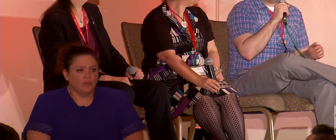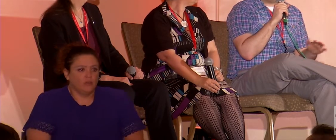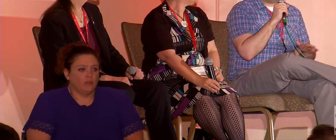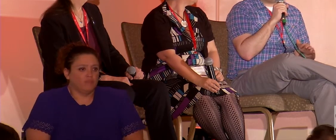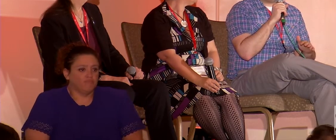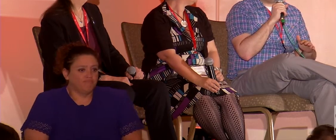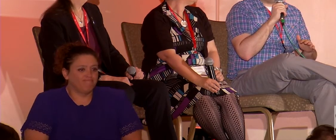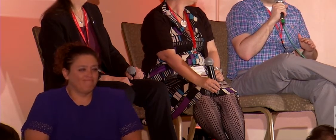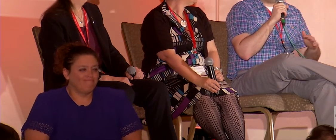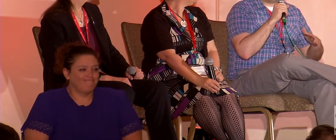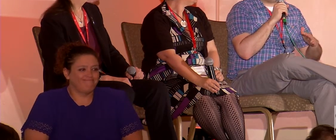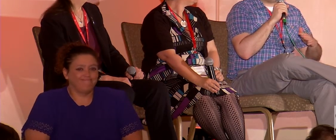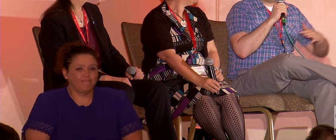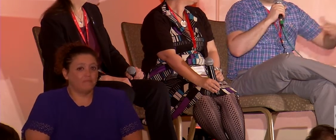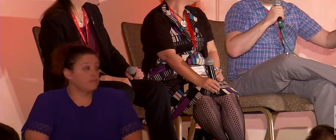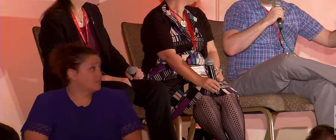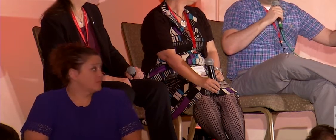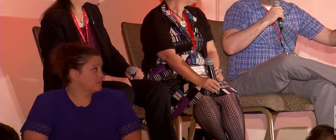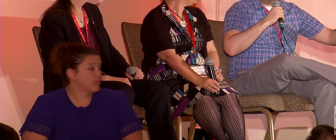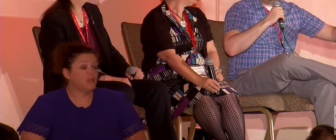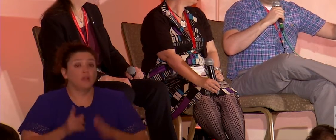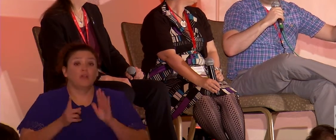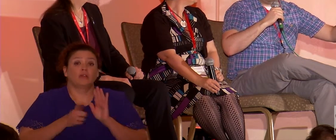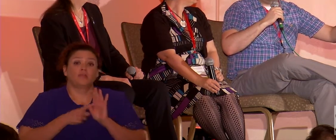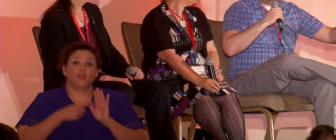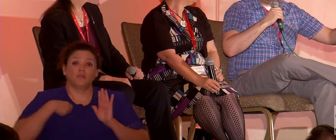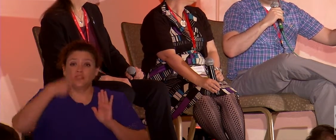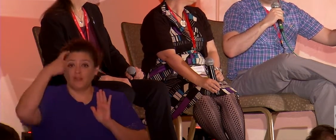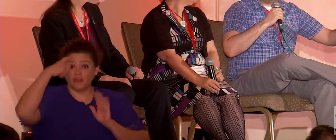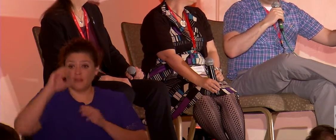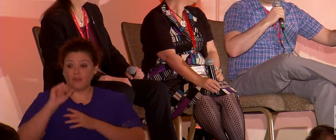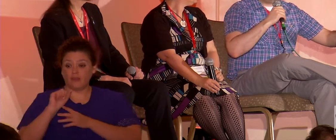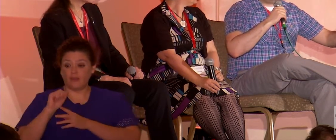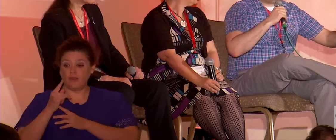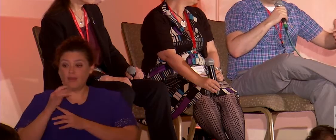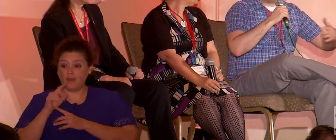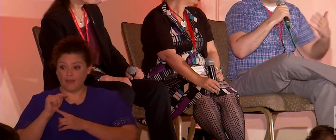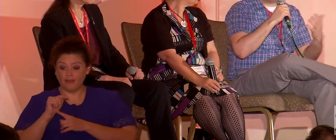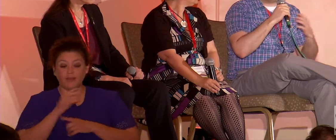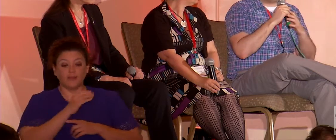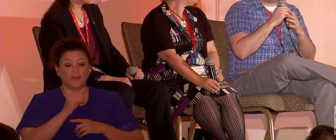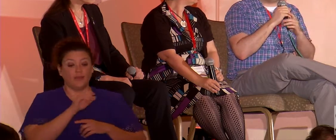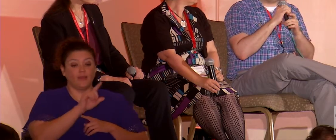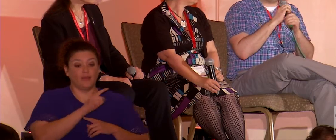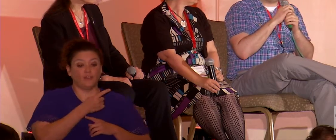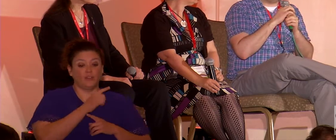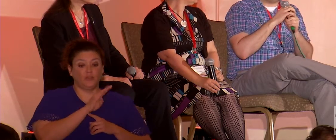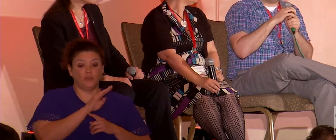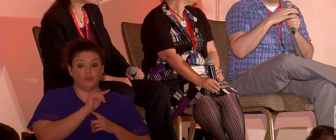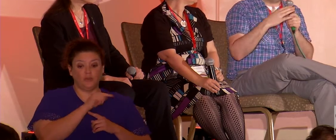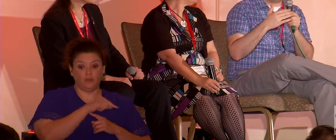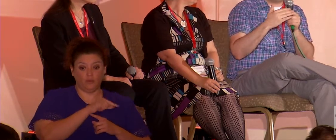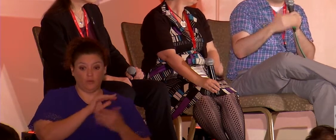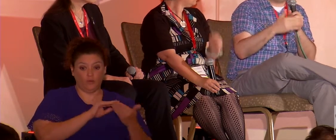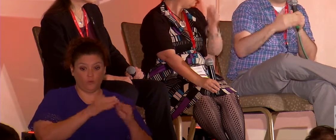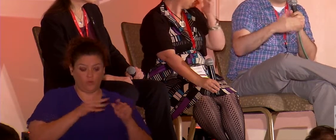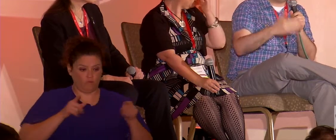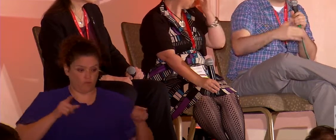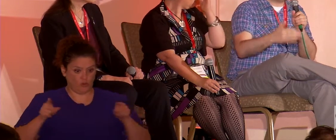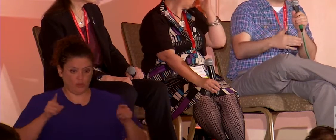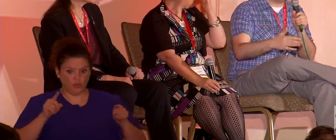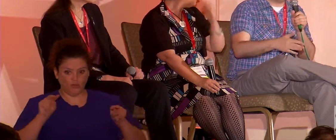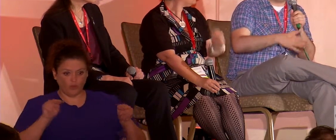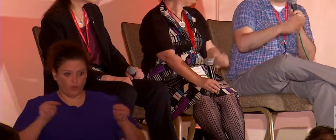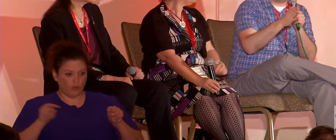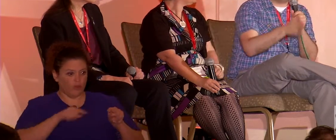the atheist community has the exact opposite approach that the LGBT community has been trying for a long time. The LGBT community has said, we're going to do this